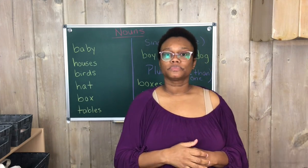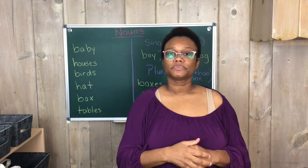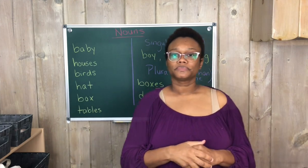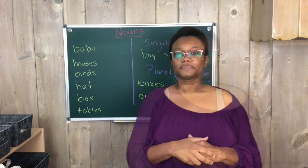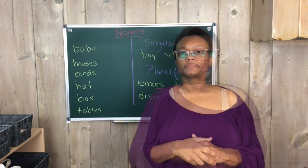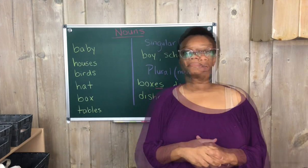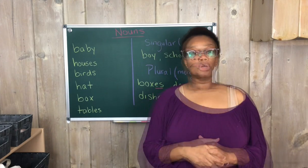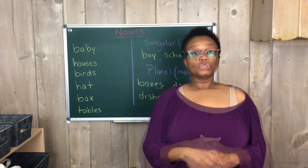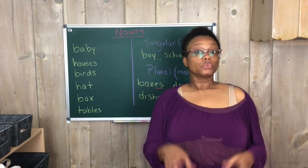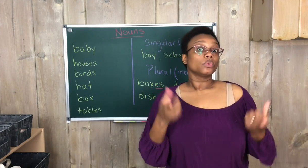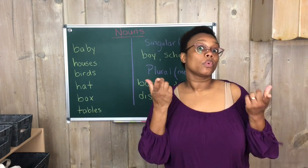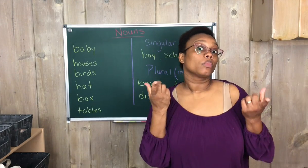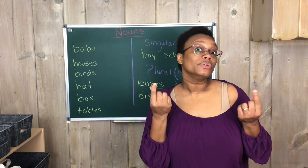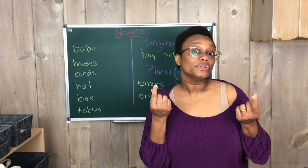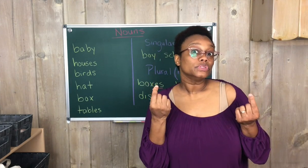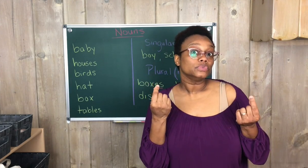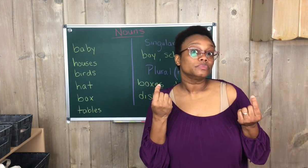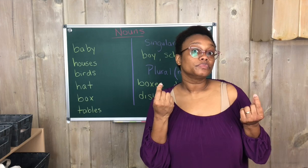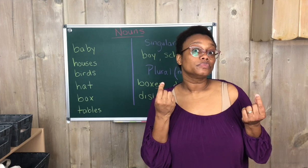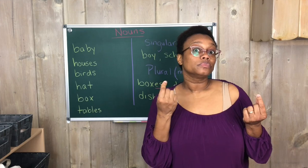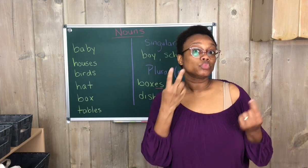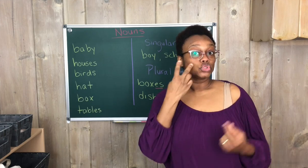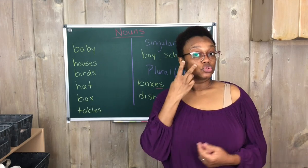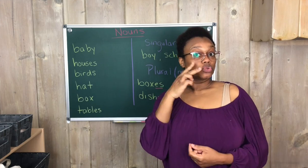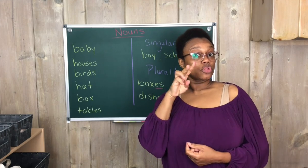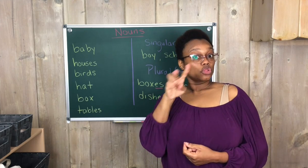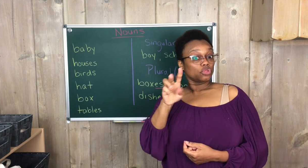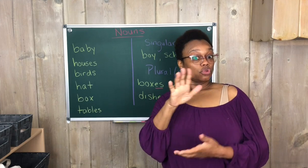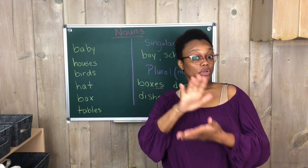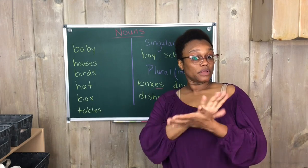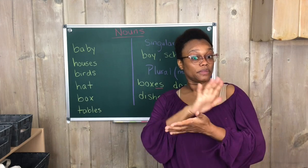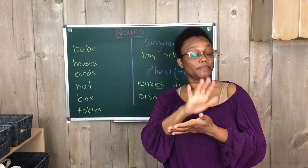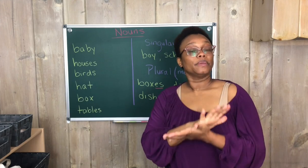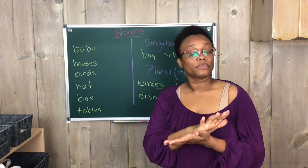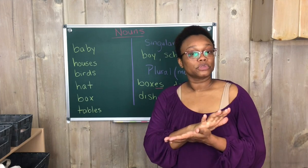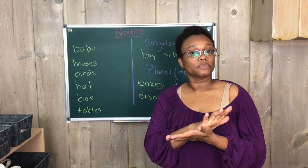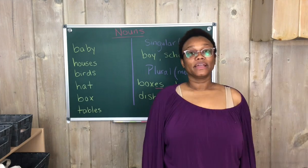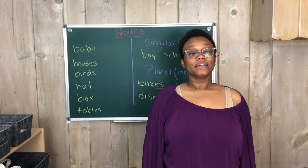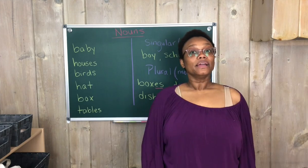recognizing singular and plural nouns. So what are you going to do? You're going to look at the paper,